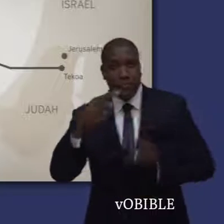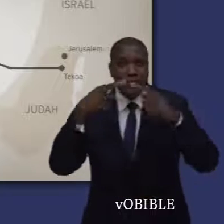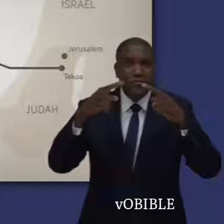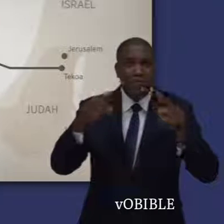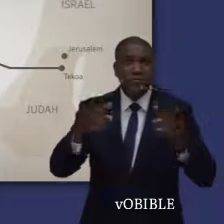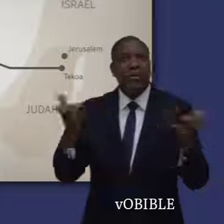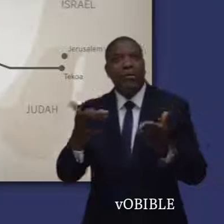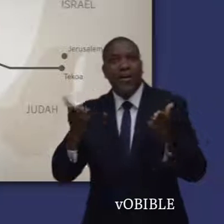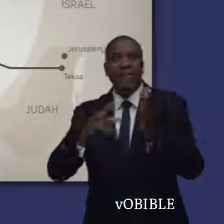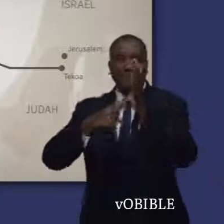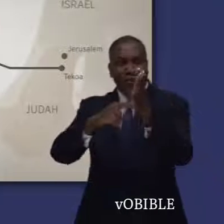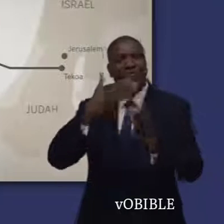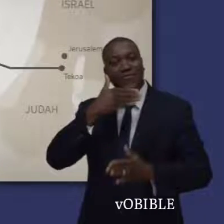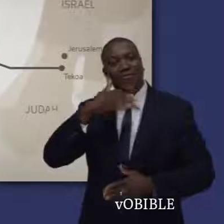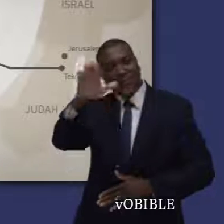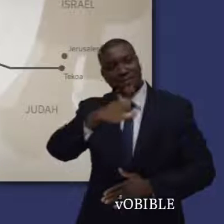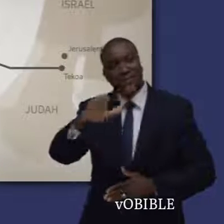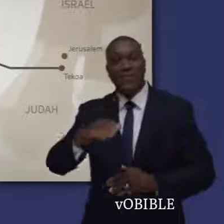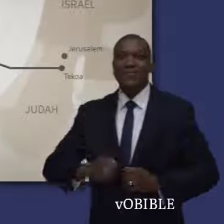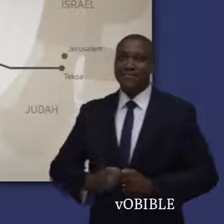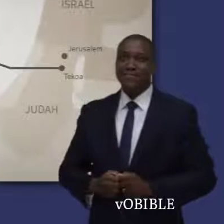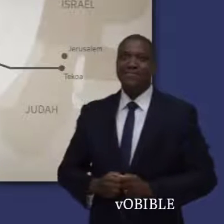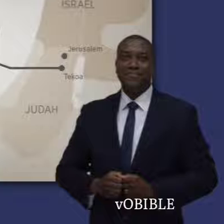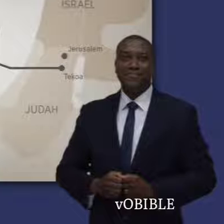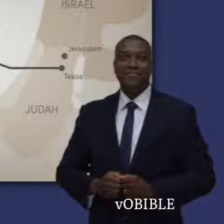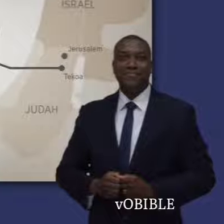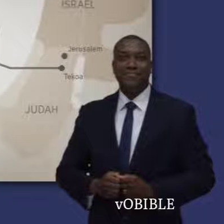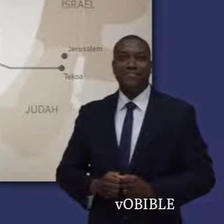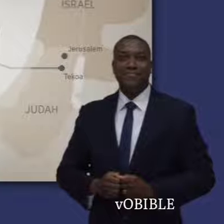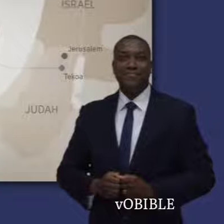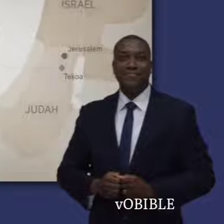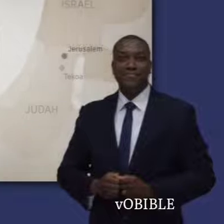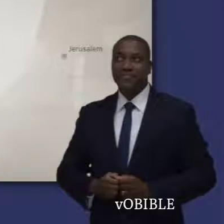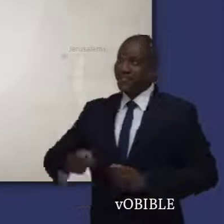sent Amos as a prophet primarily to the northern kingdom of Israel.